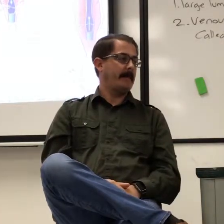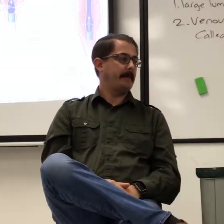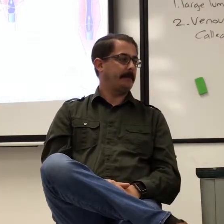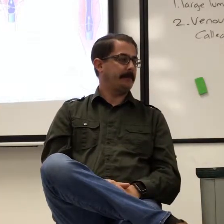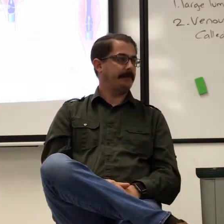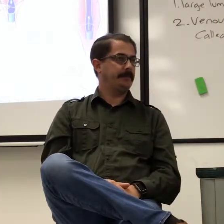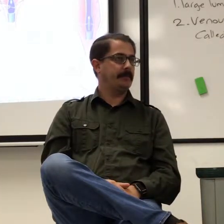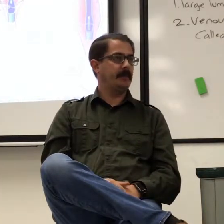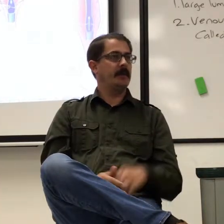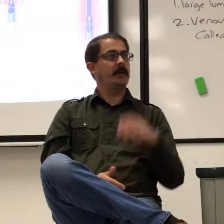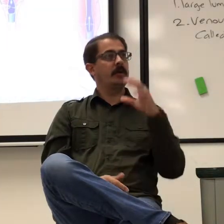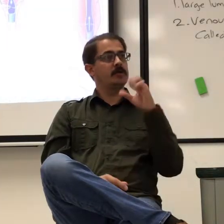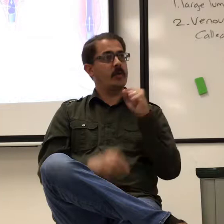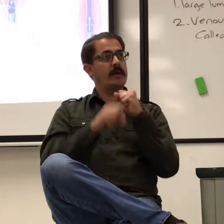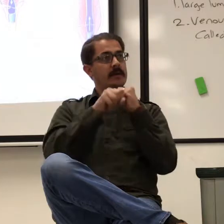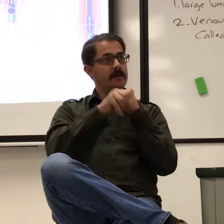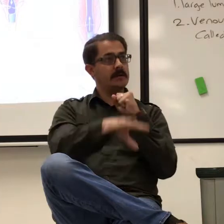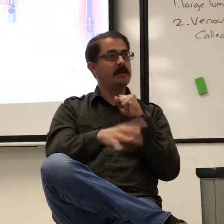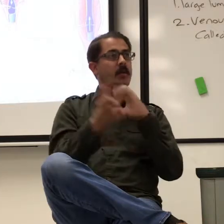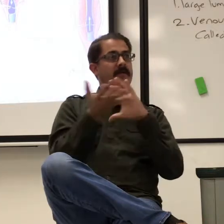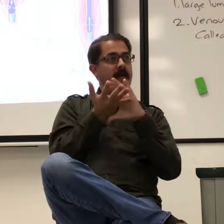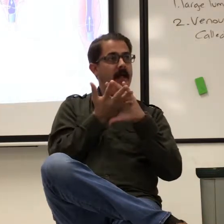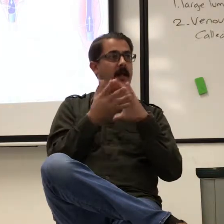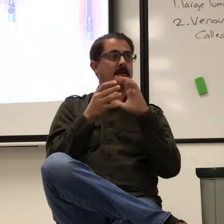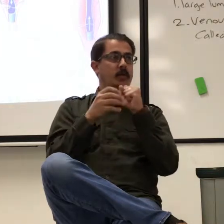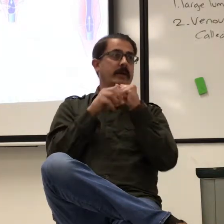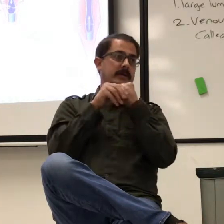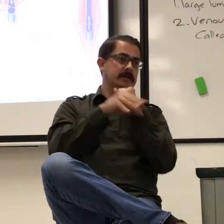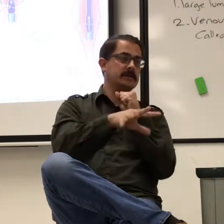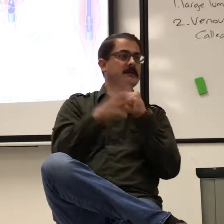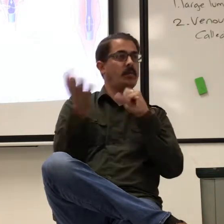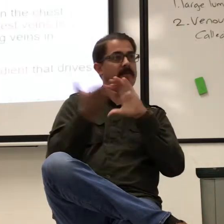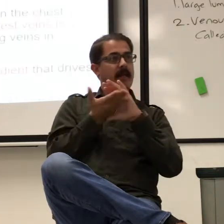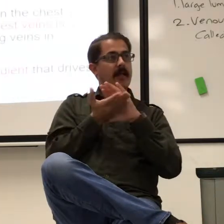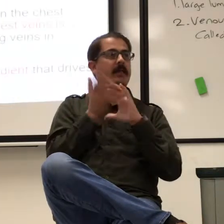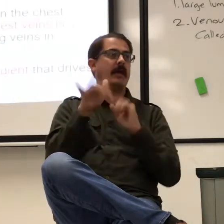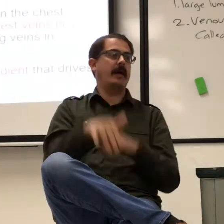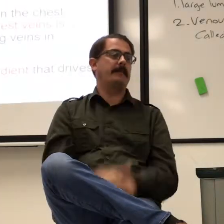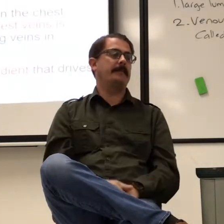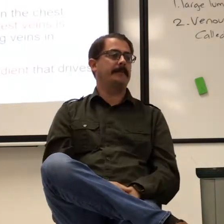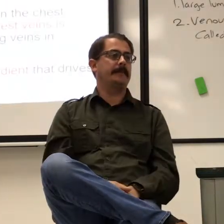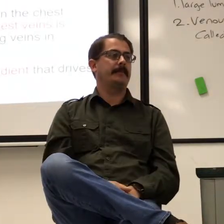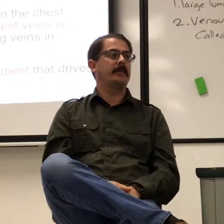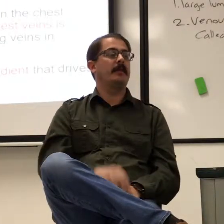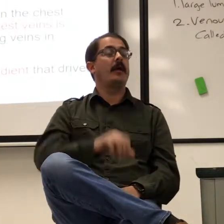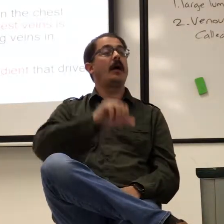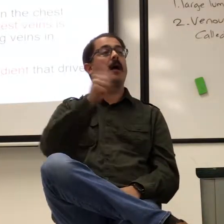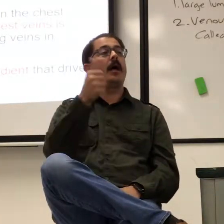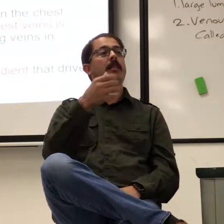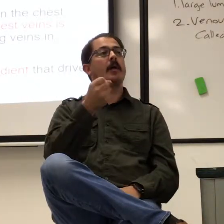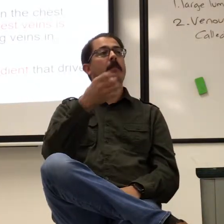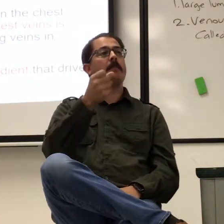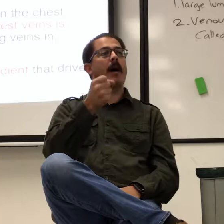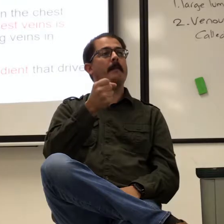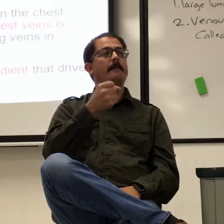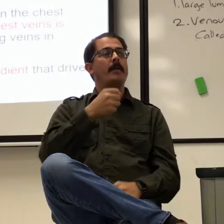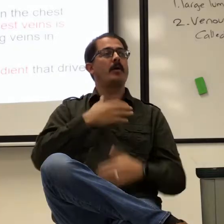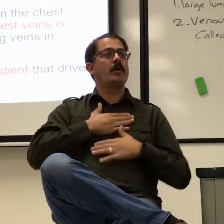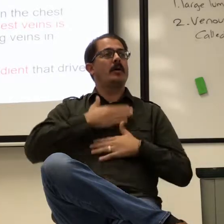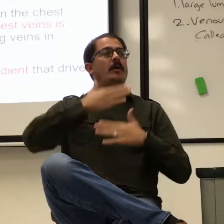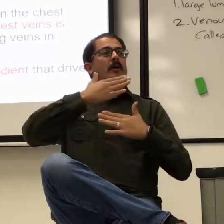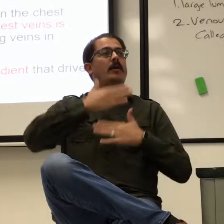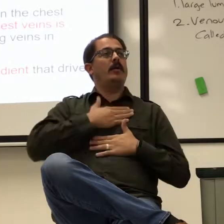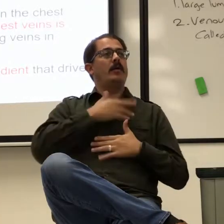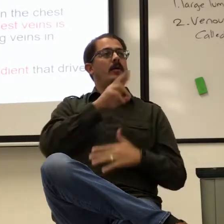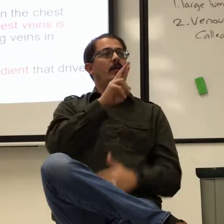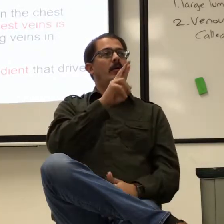You squeeze, refill, and that helps the venous return. The other pump is a respiratory pump, which depends